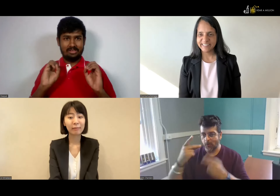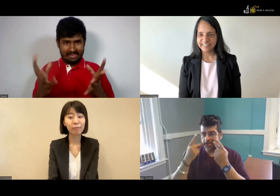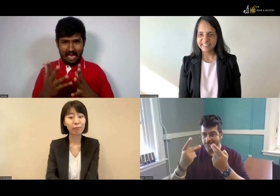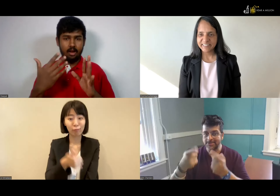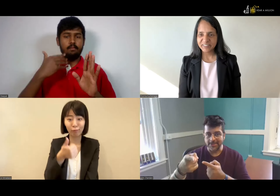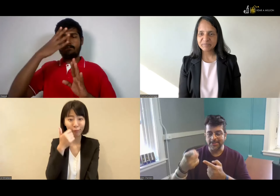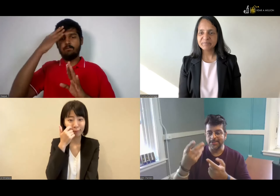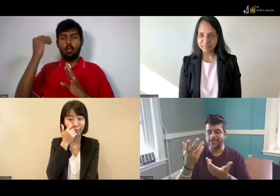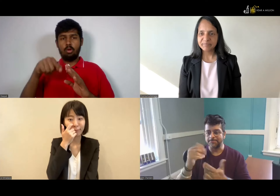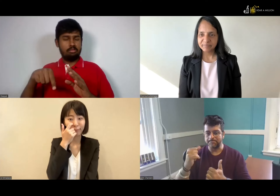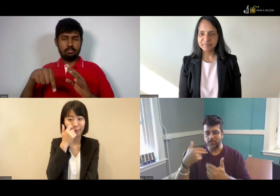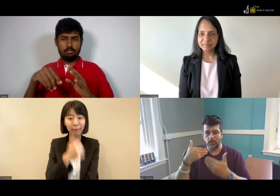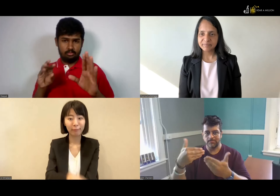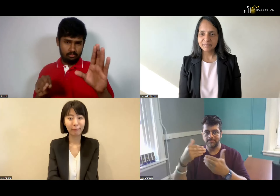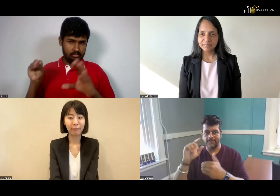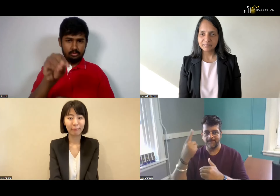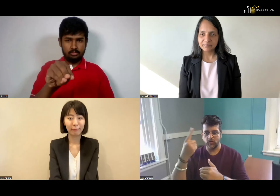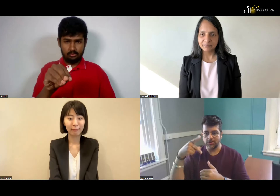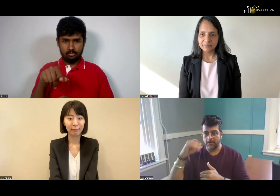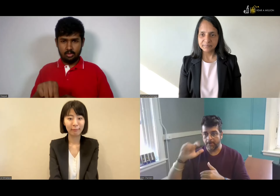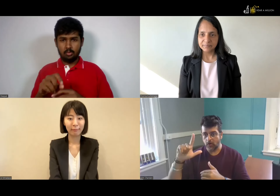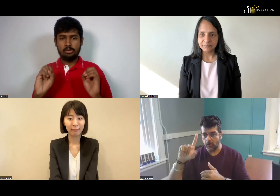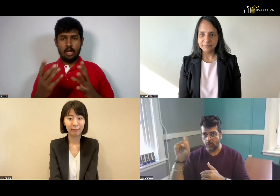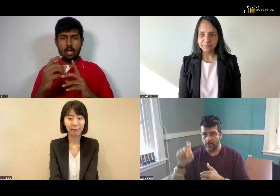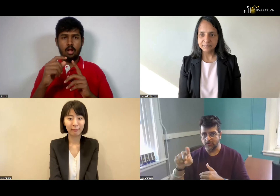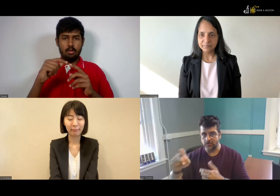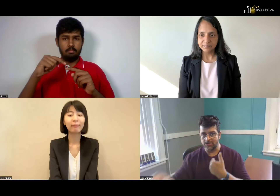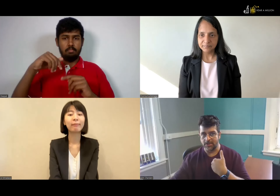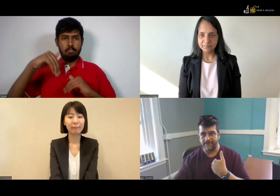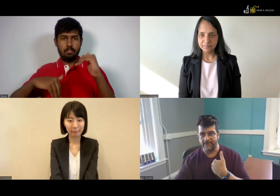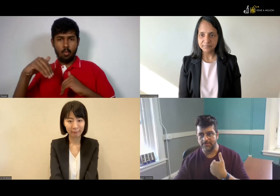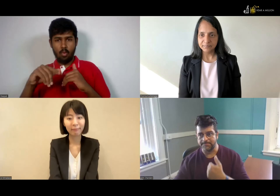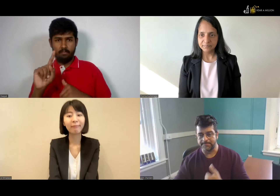to take it in the beginning, but I do see there's a poll. So let's go ahead with the poll first.